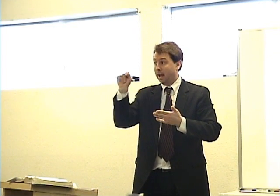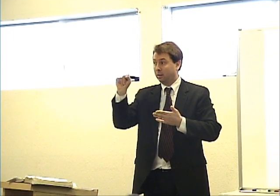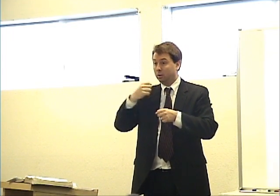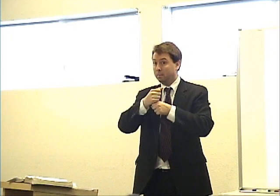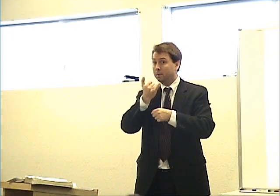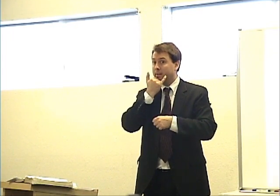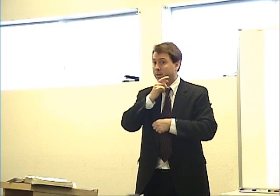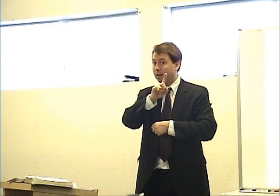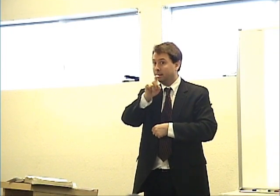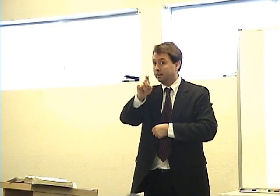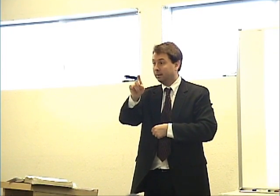Matthew made a mistake.